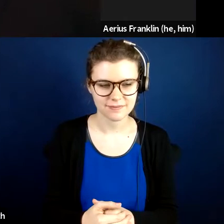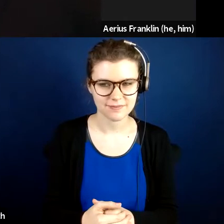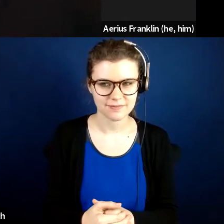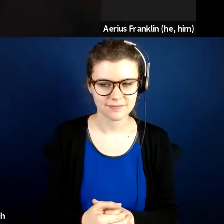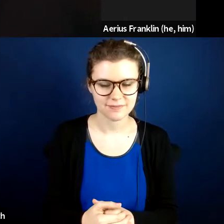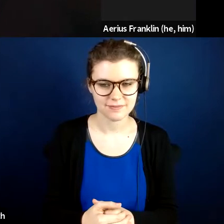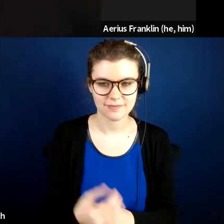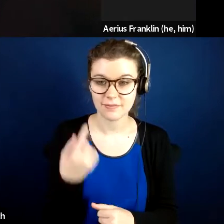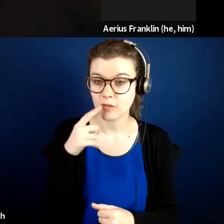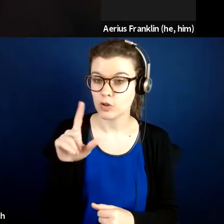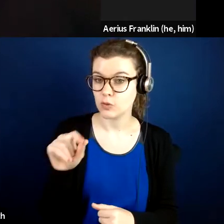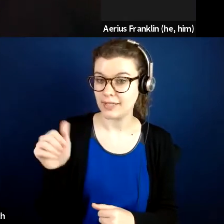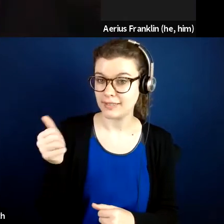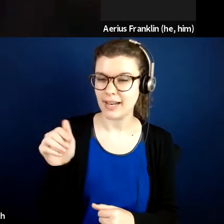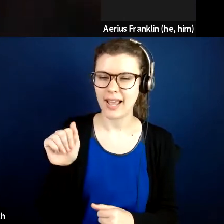2010 ADA standards for